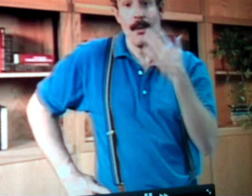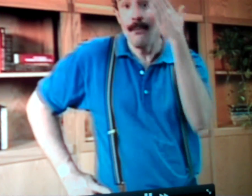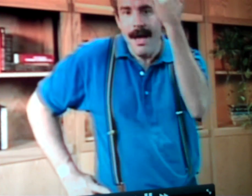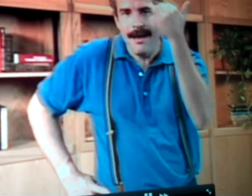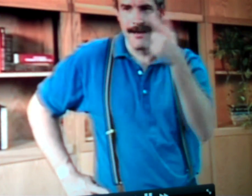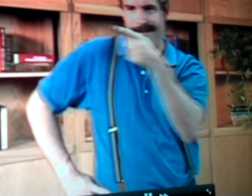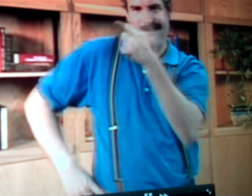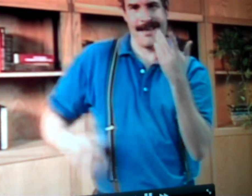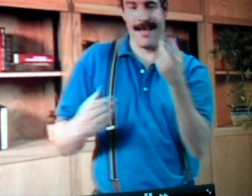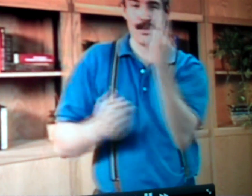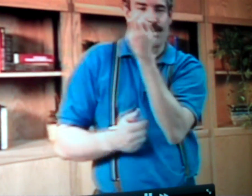I was.